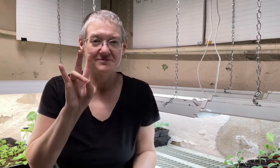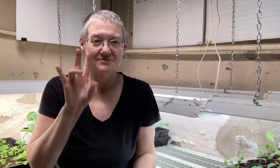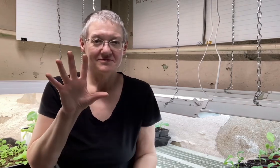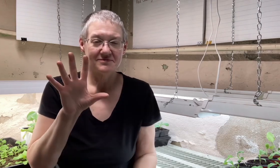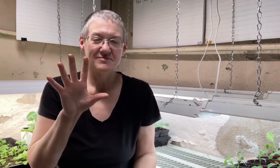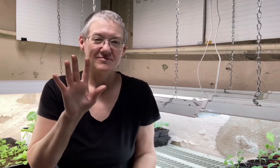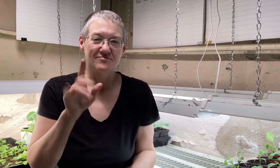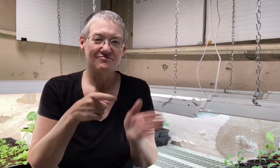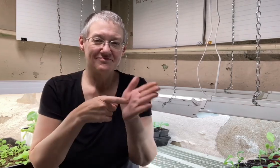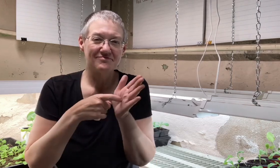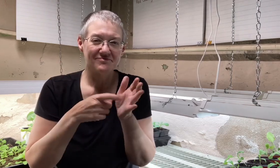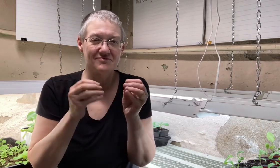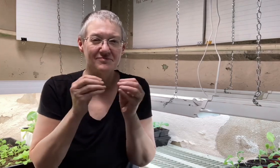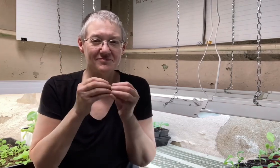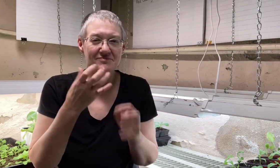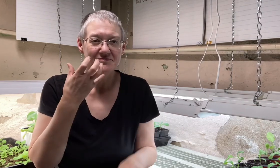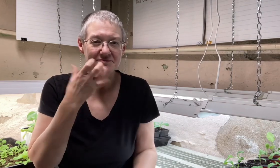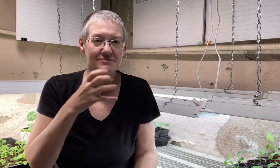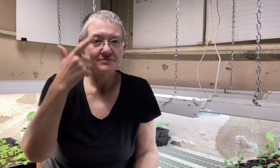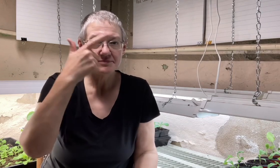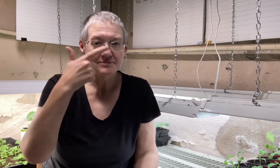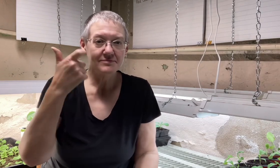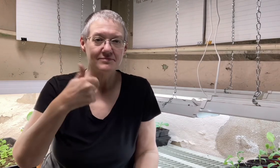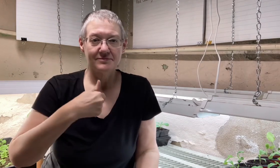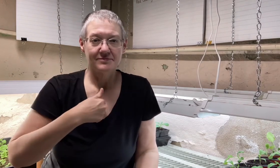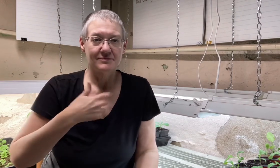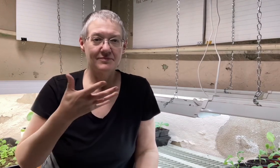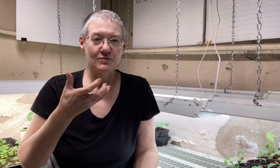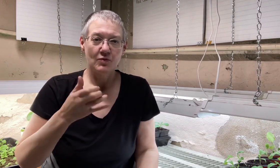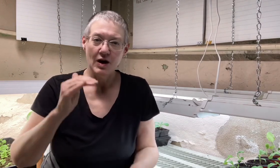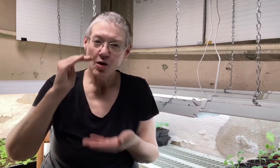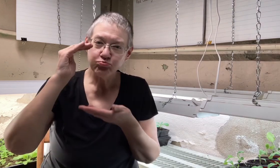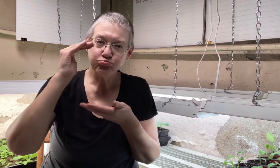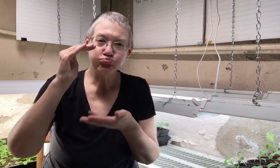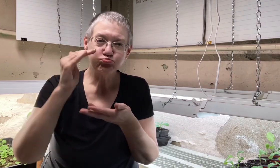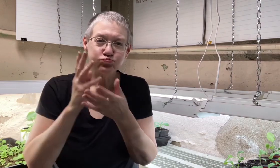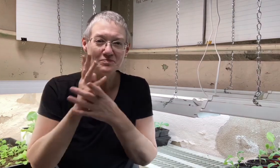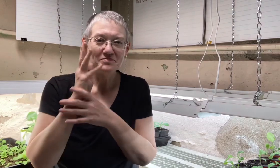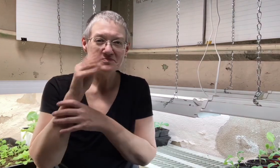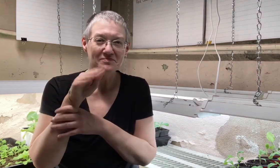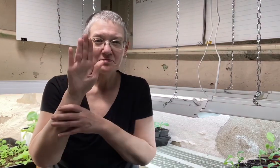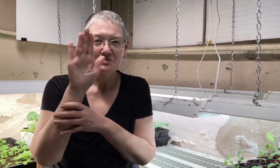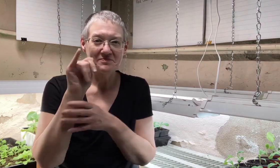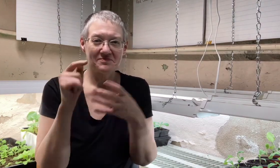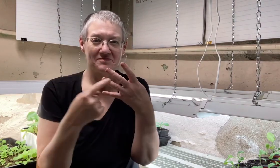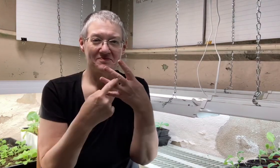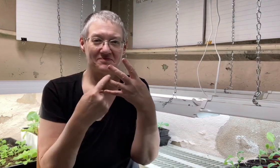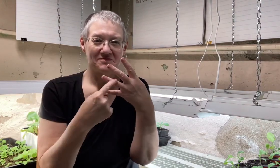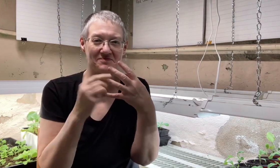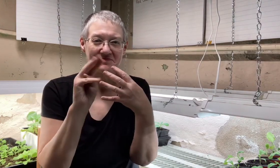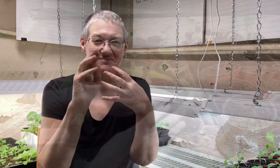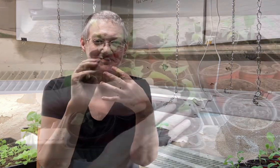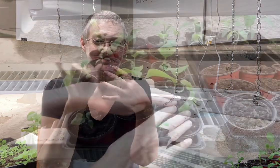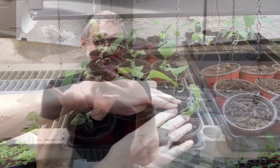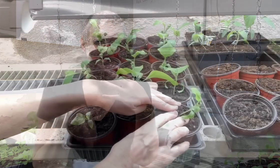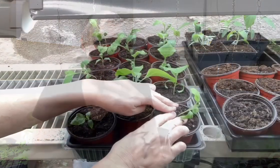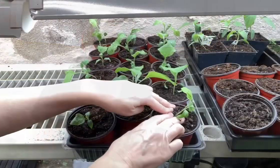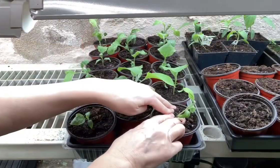to 75. So a little bit more heat helps. I want big, strong plants by